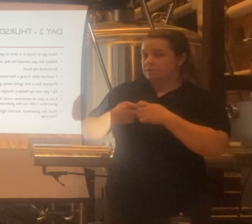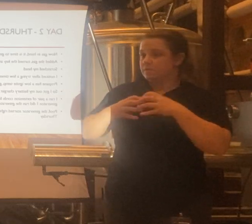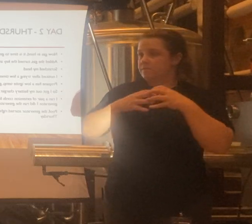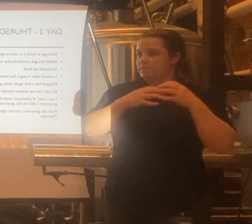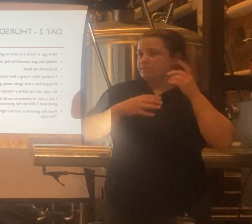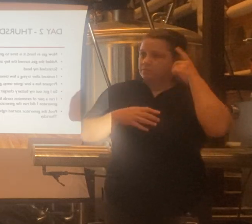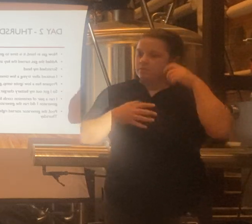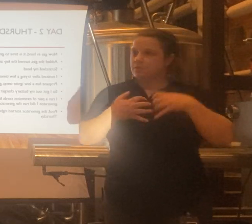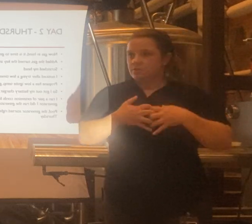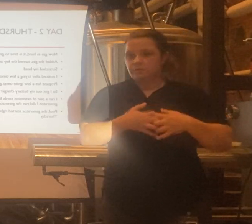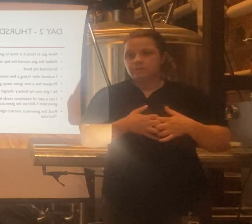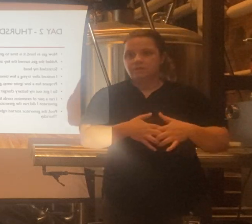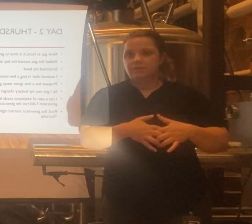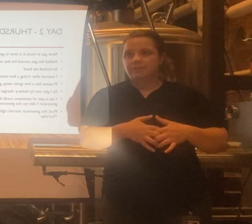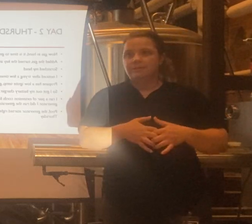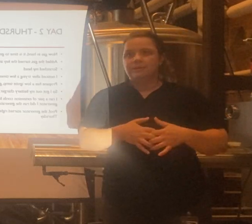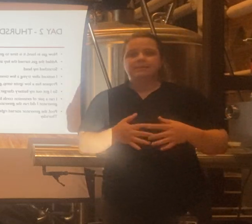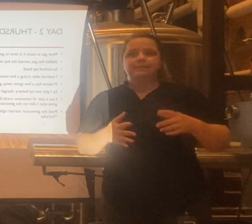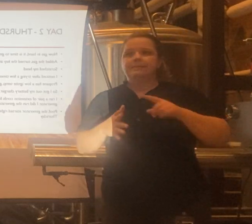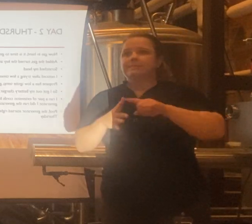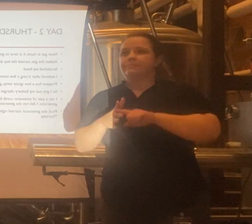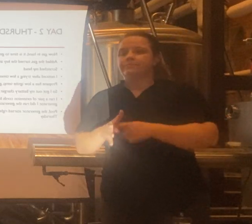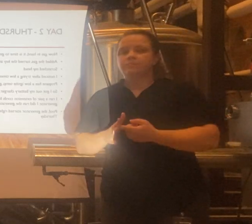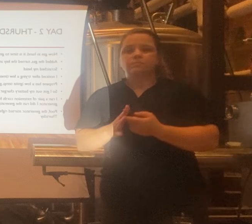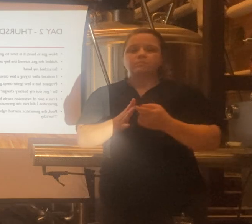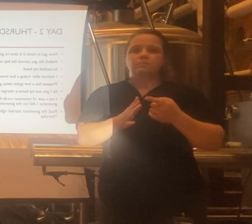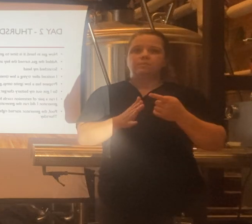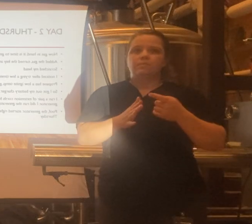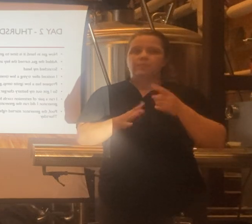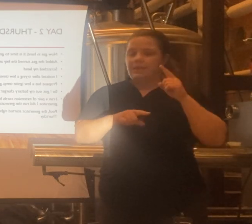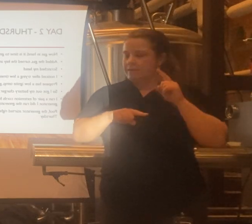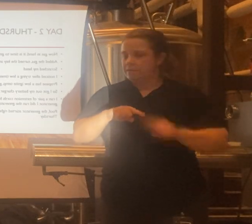on gasoline. So turns out